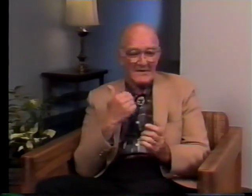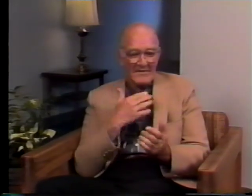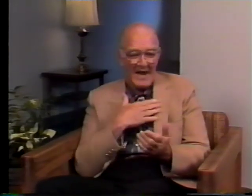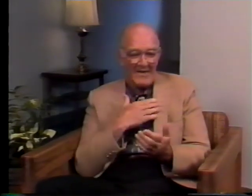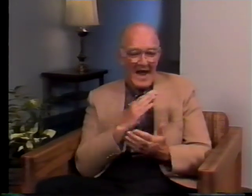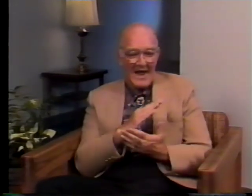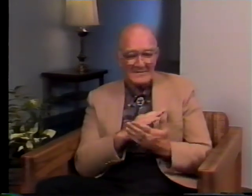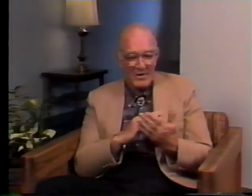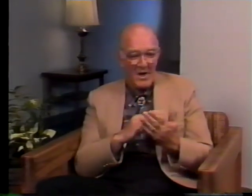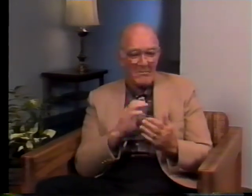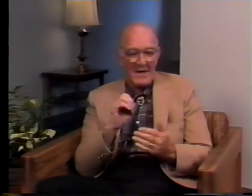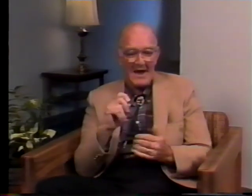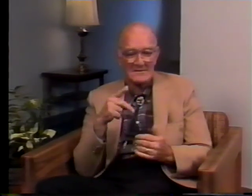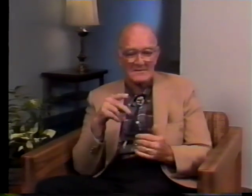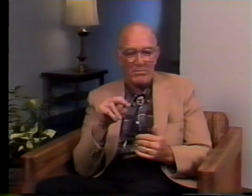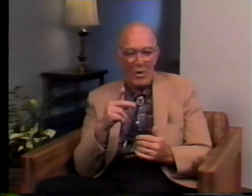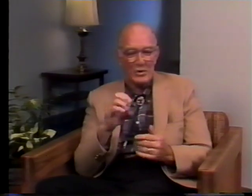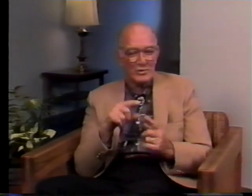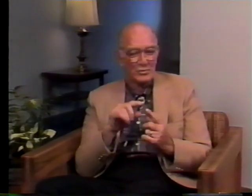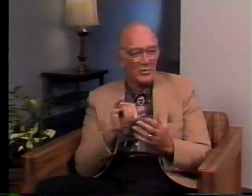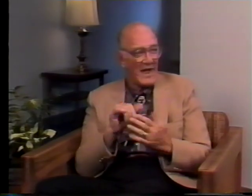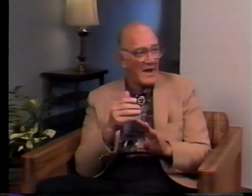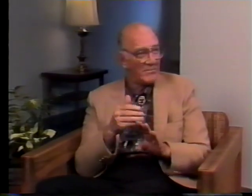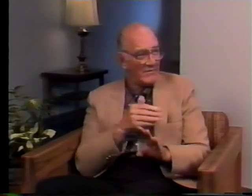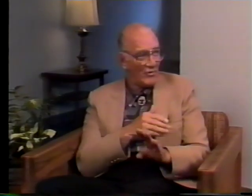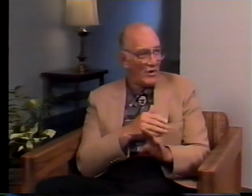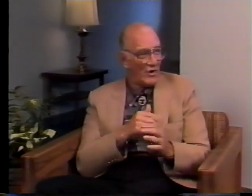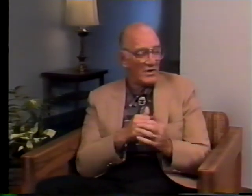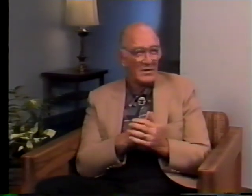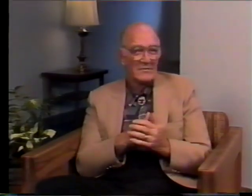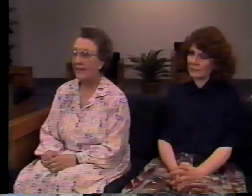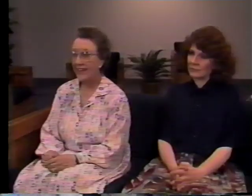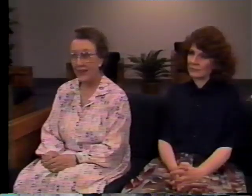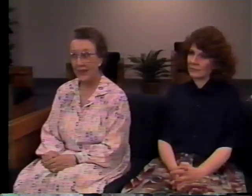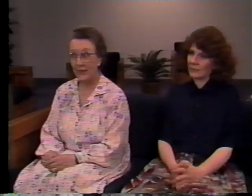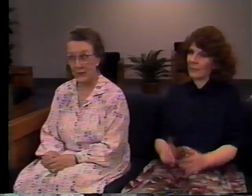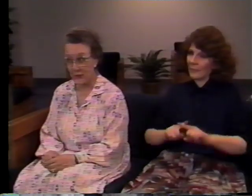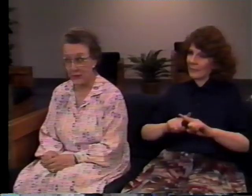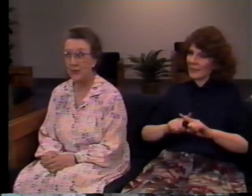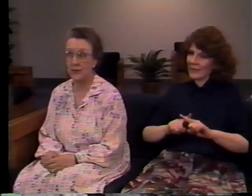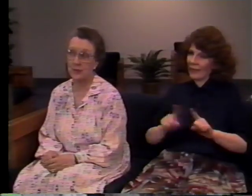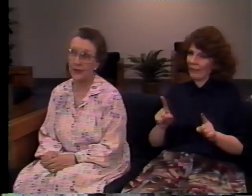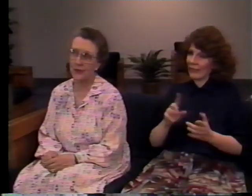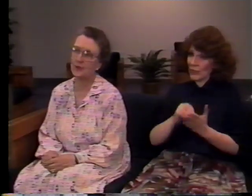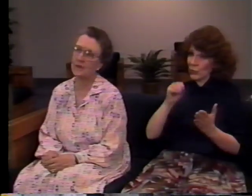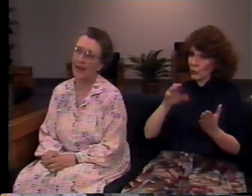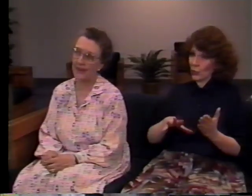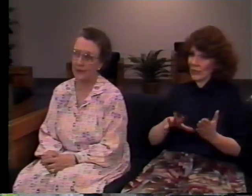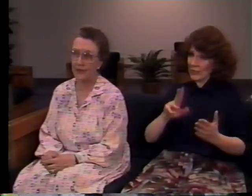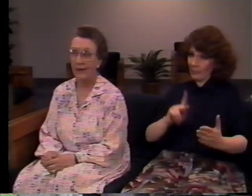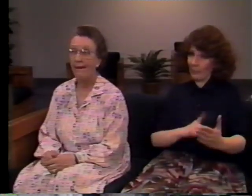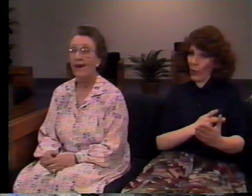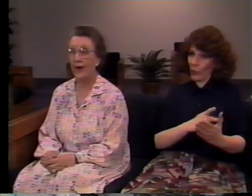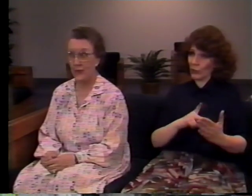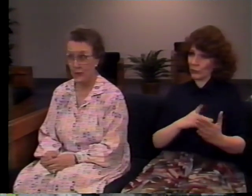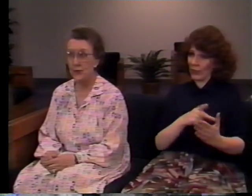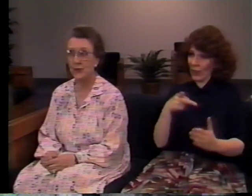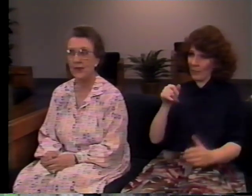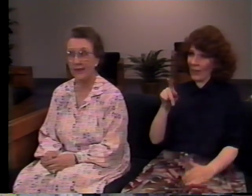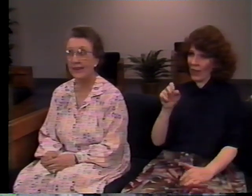they've had some exposure to that before. Yet the students' poetry patterns are usually in